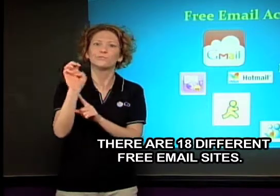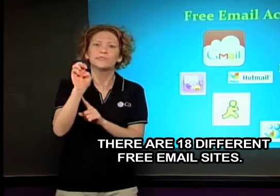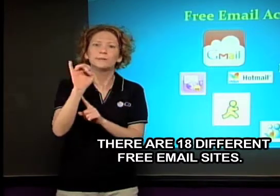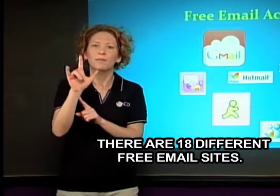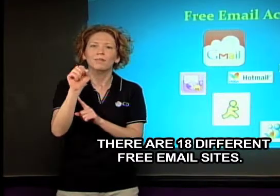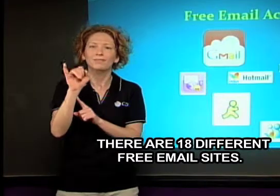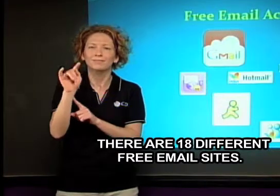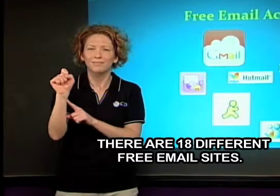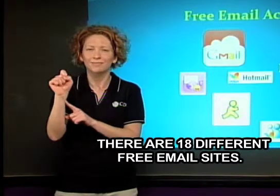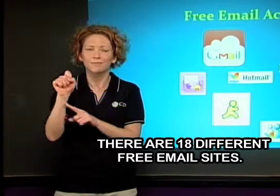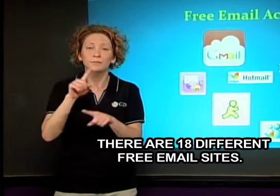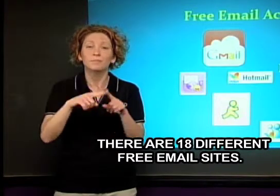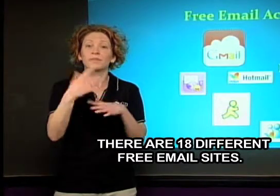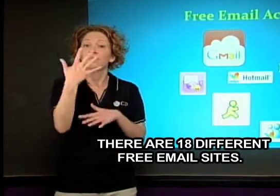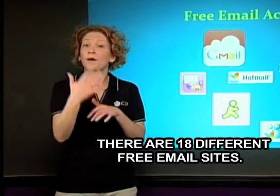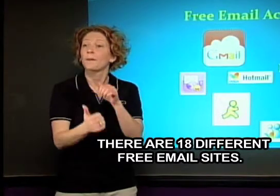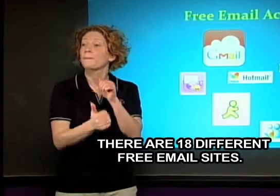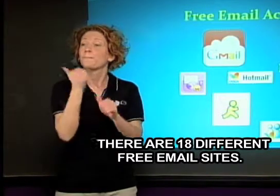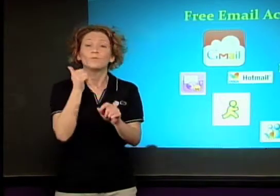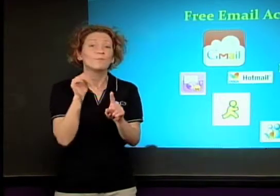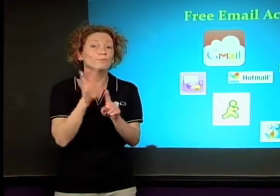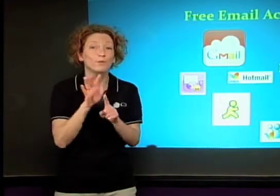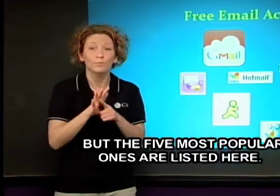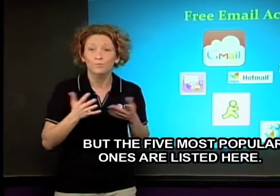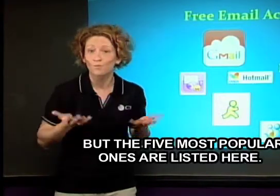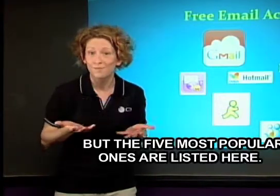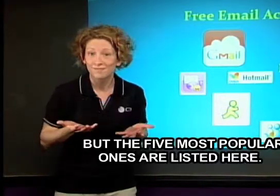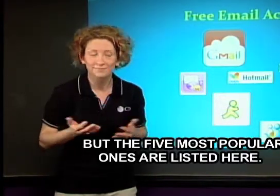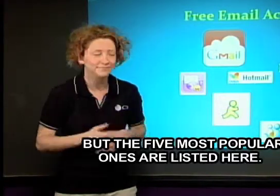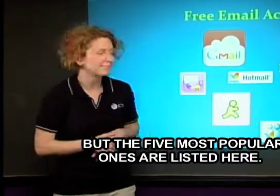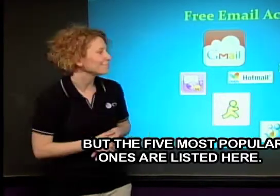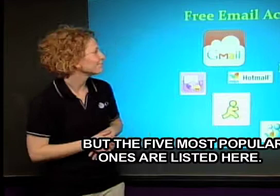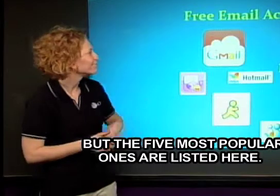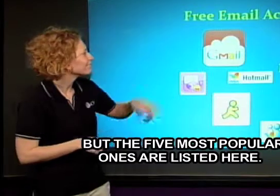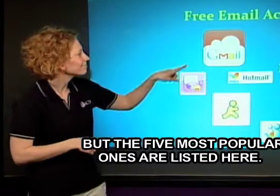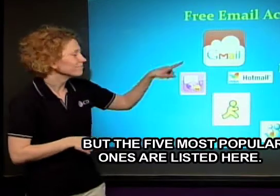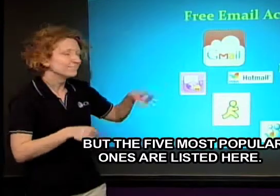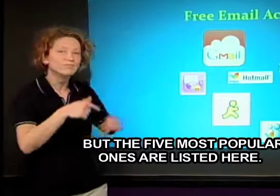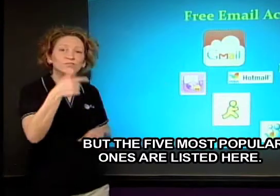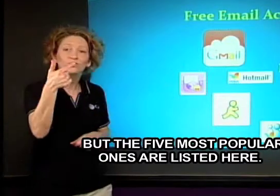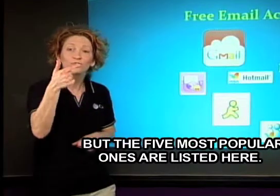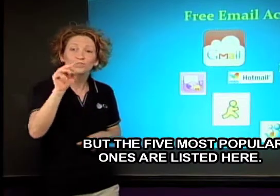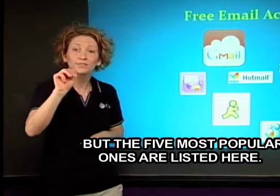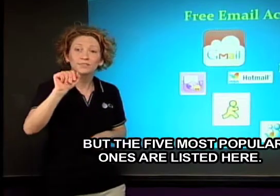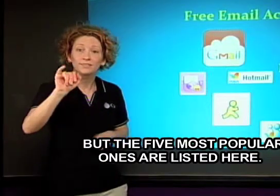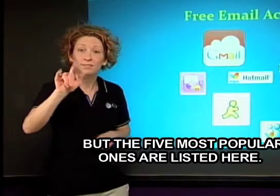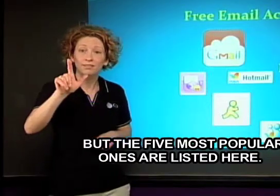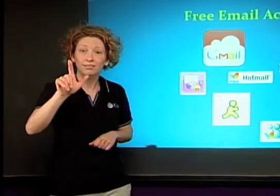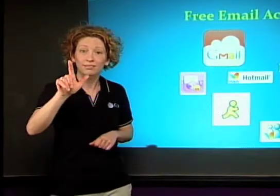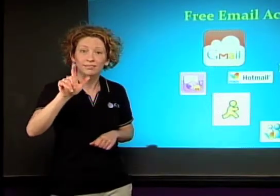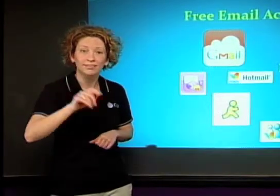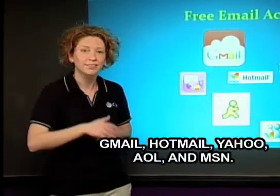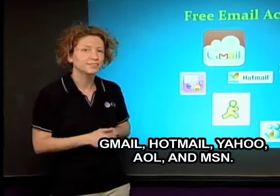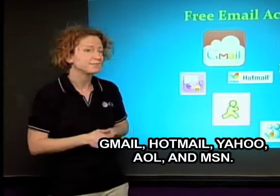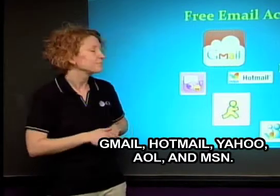different free email sites, but the 5 most popular ones are listed here: Gmail,